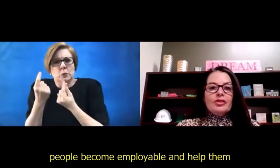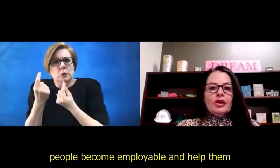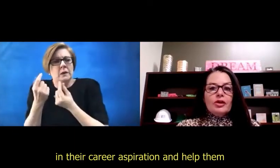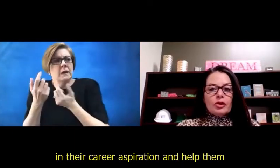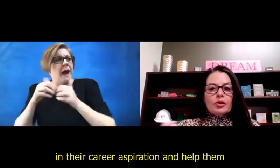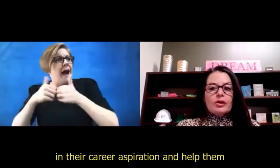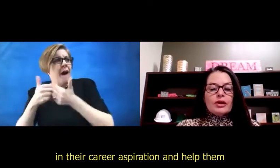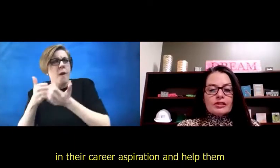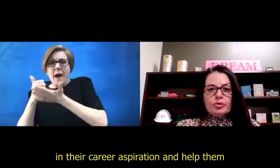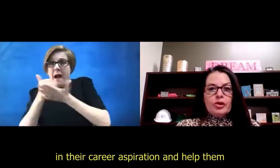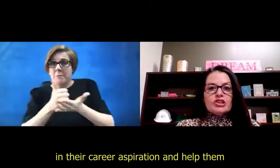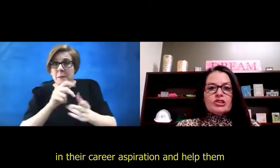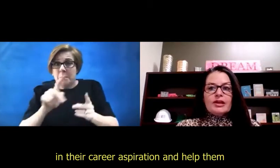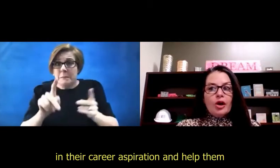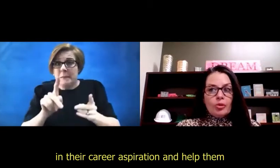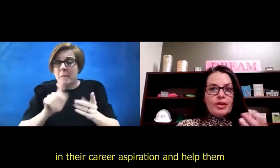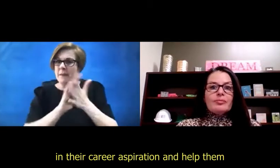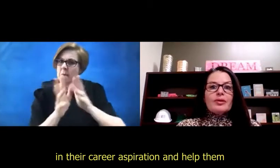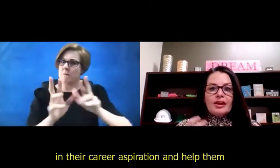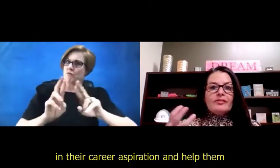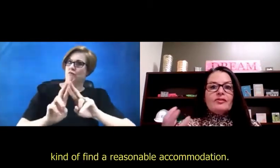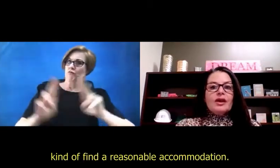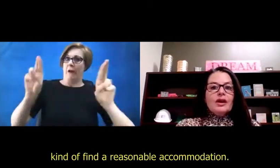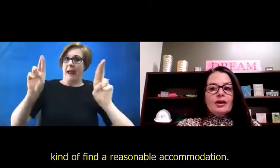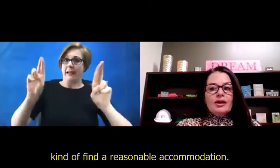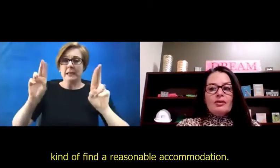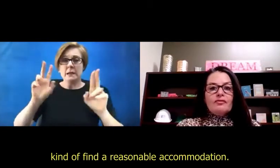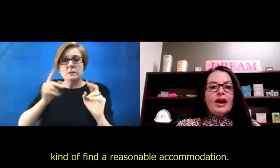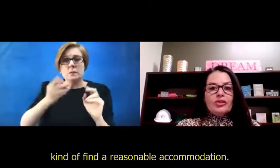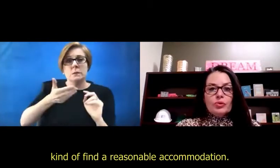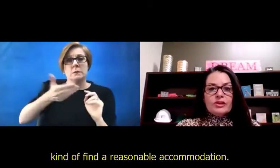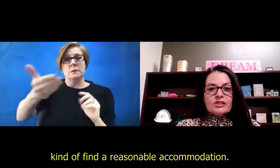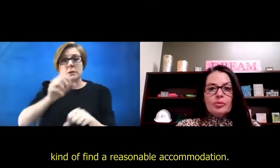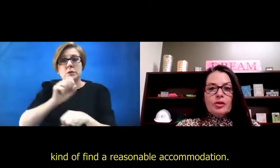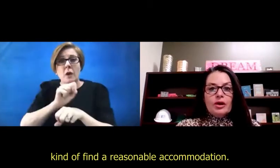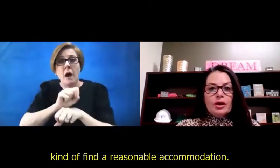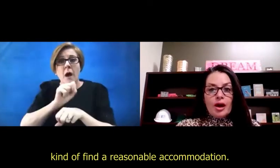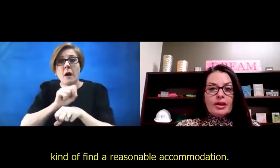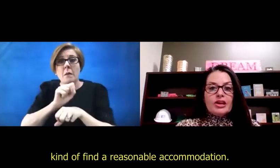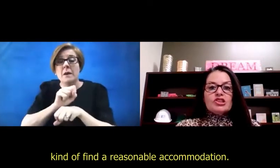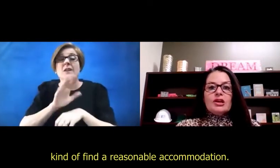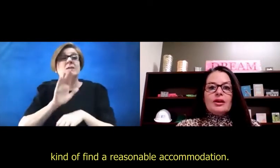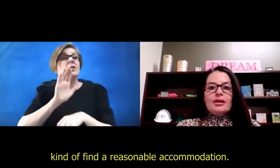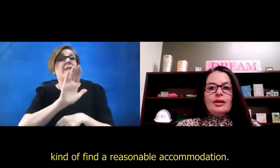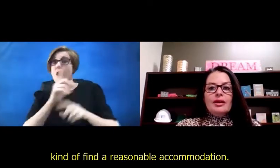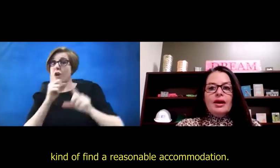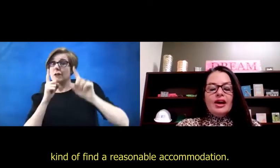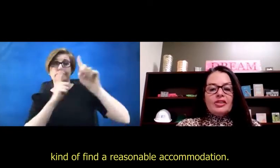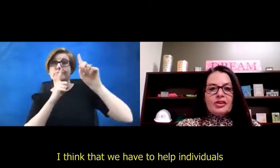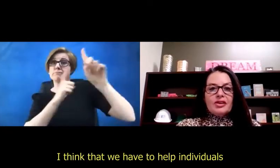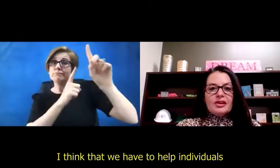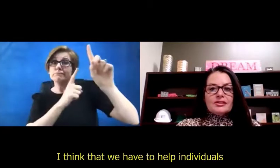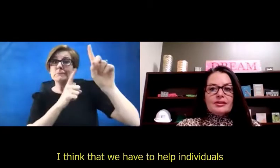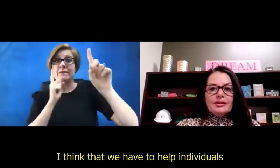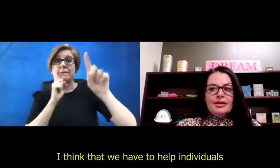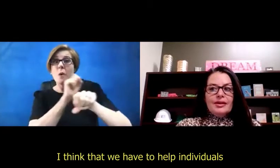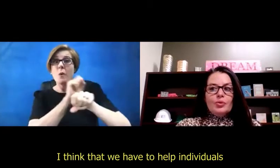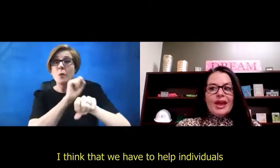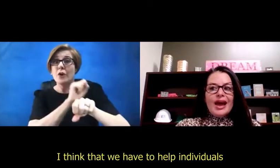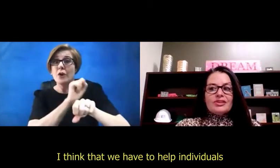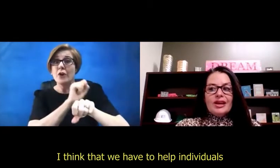help them in their career aspiration and help them kind of find a reasonable accommodation. I think